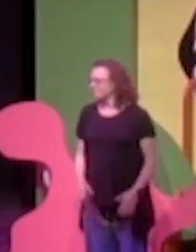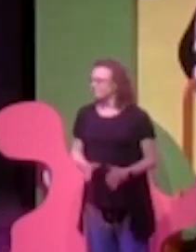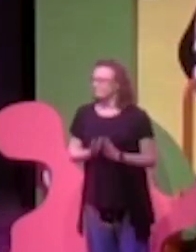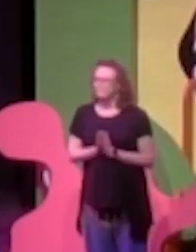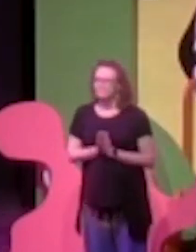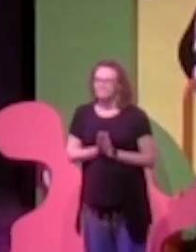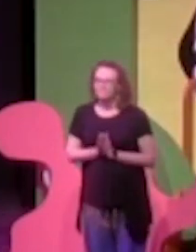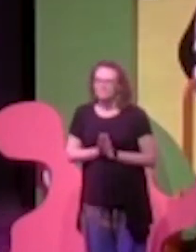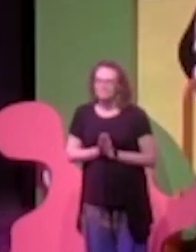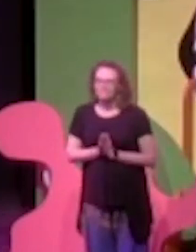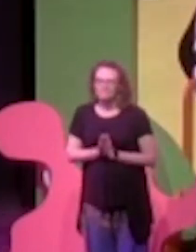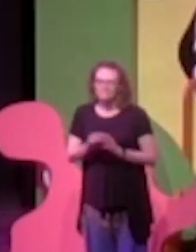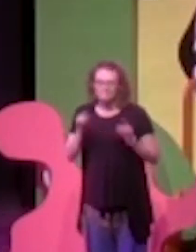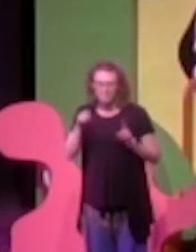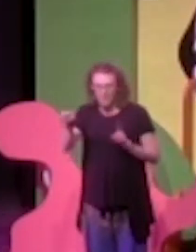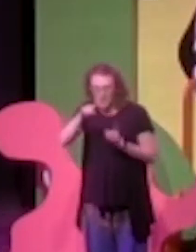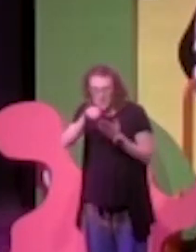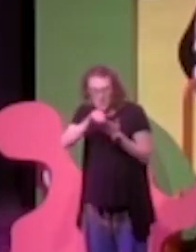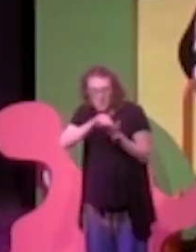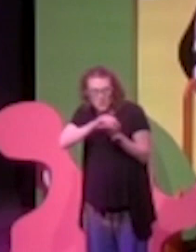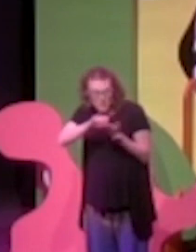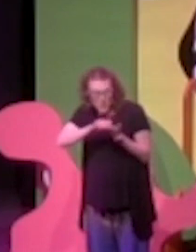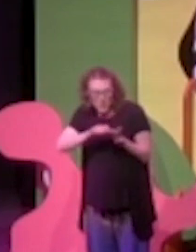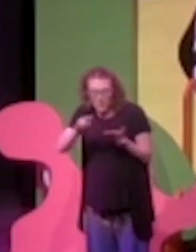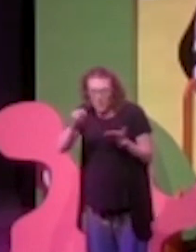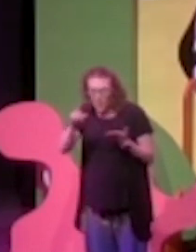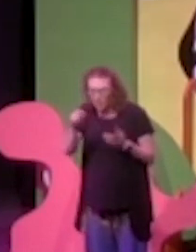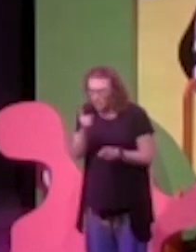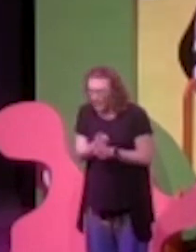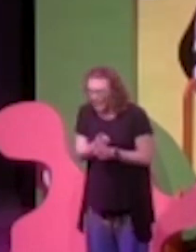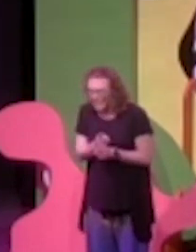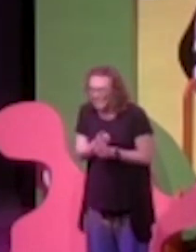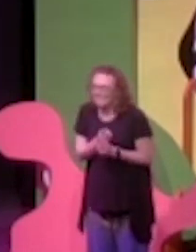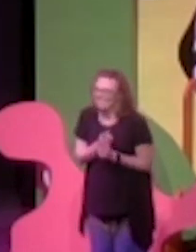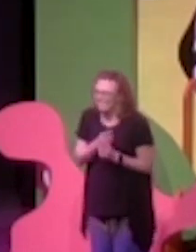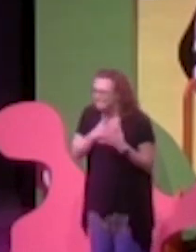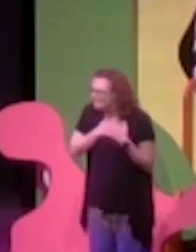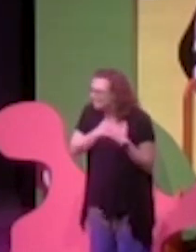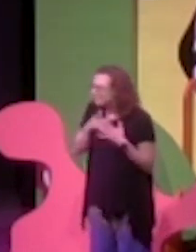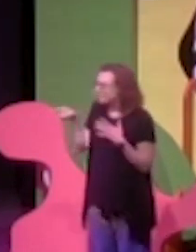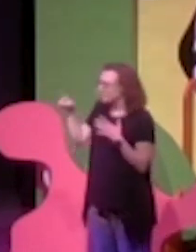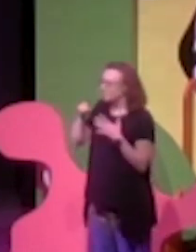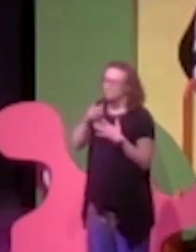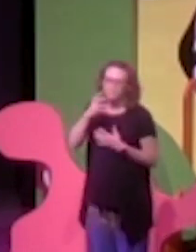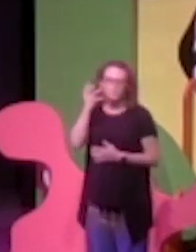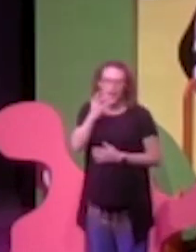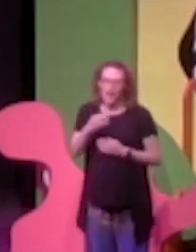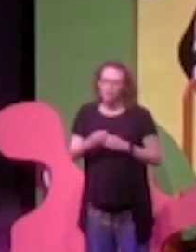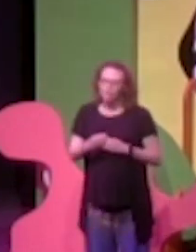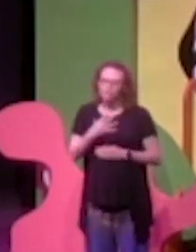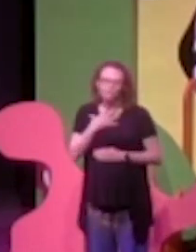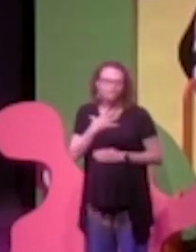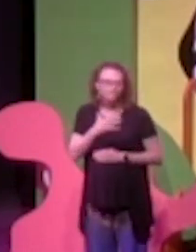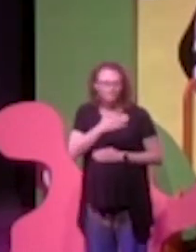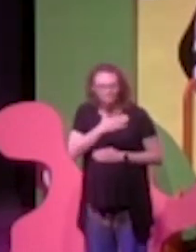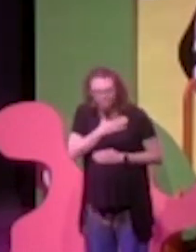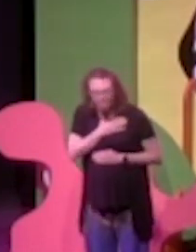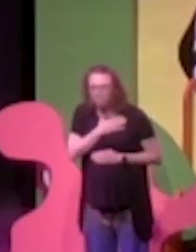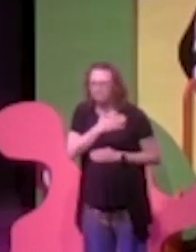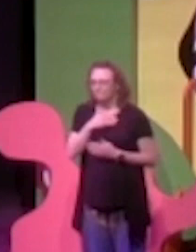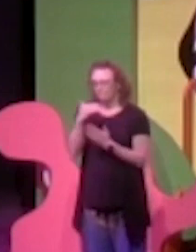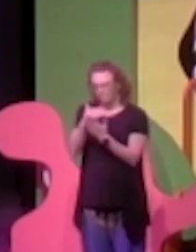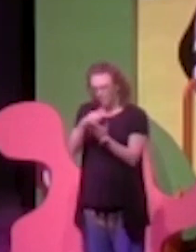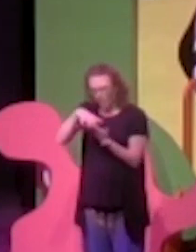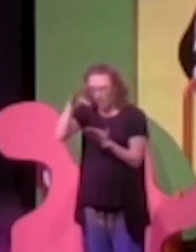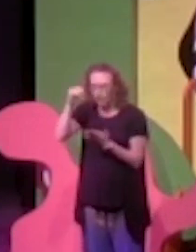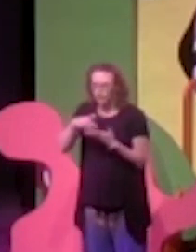So I hope you all were taking notes because these panelists have offered such insightful lessons. I think that it'll stick with